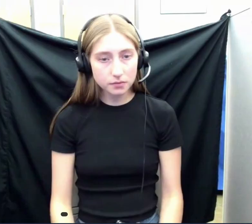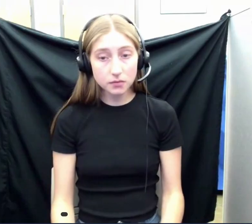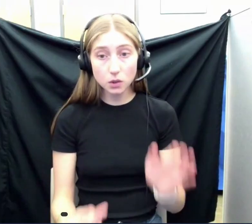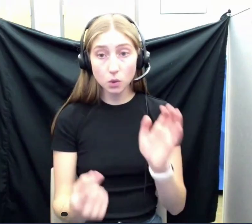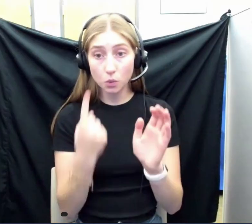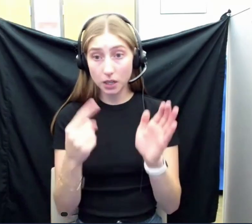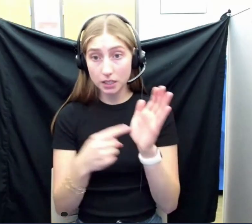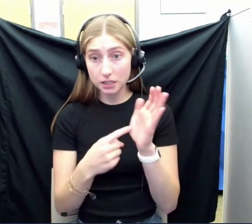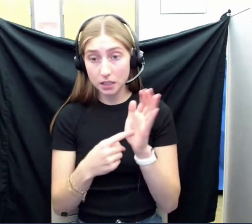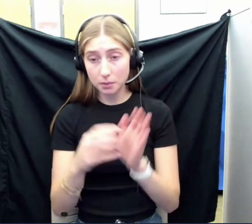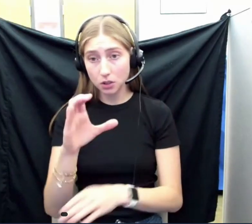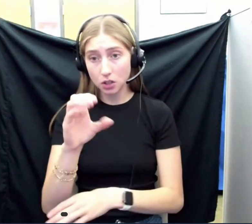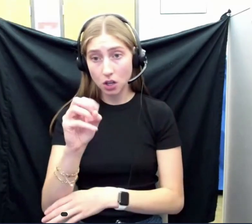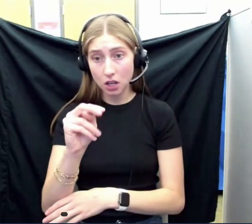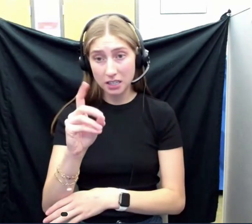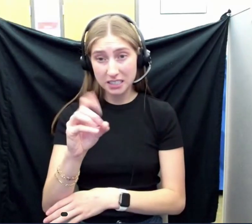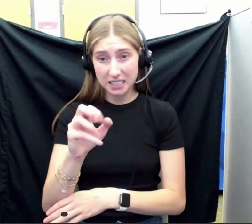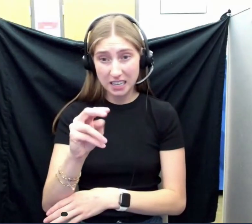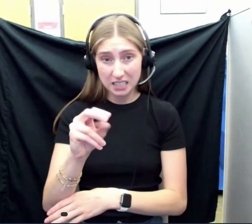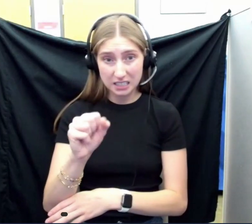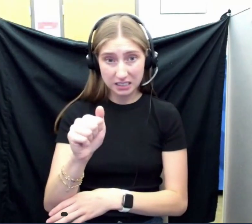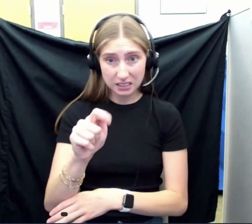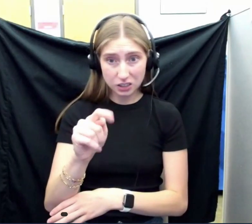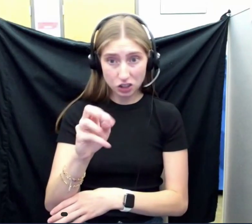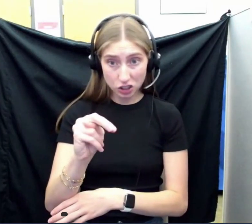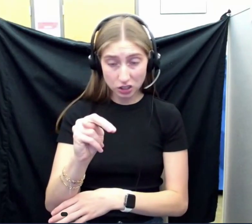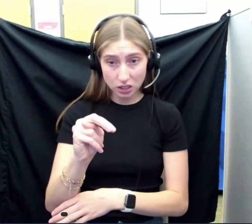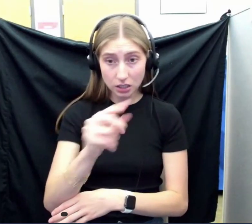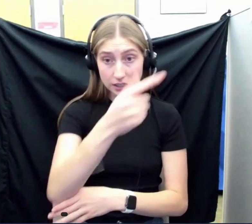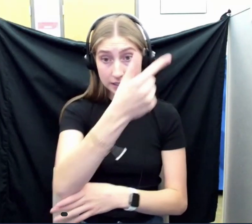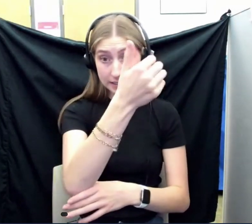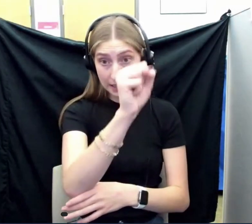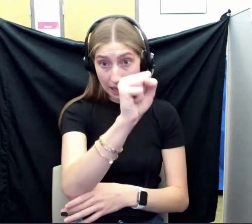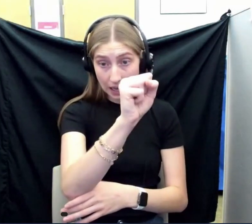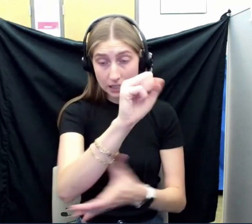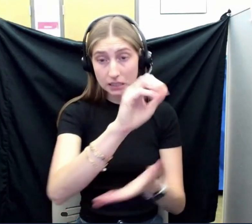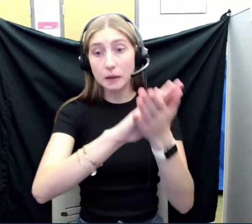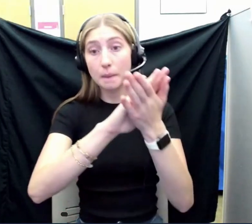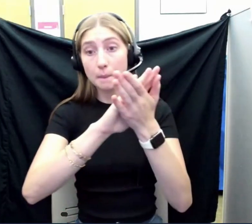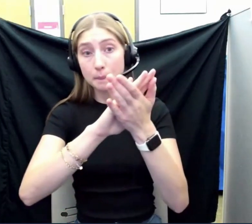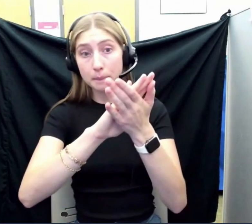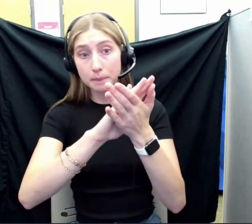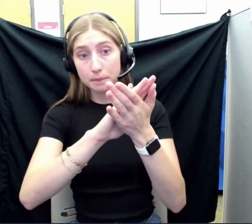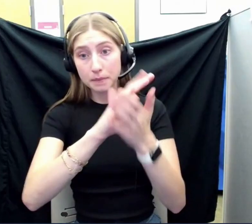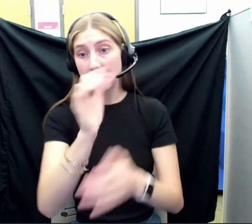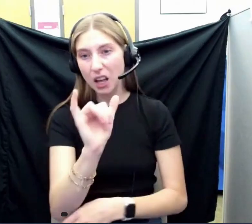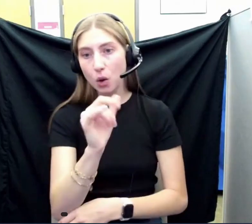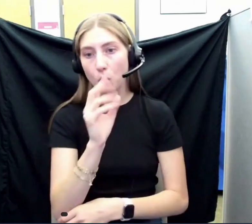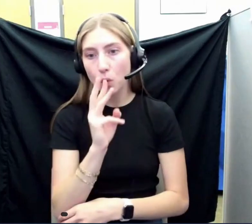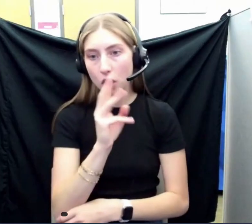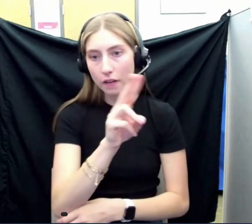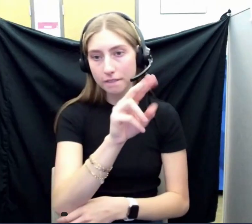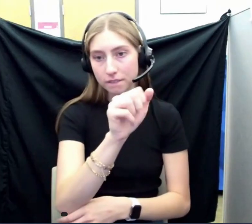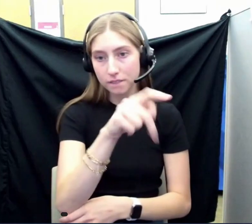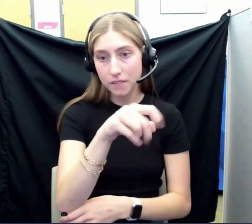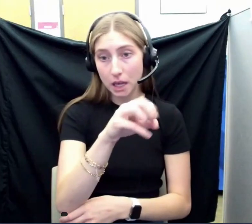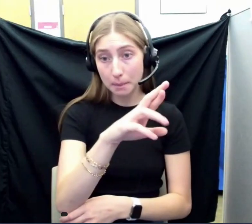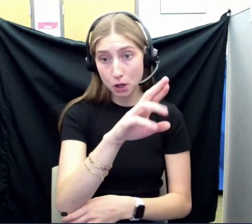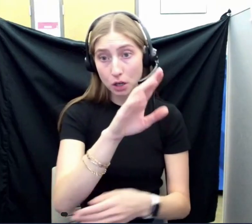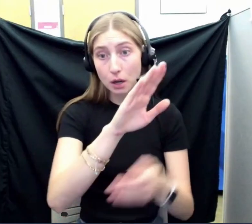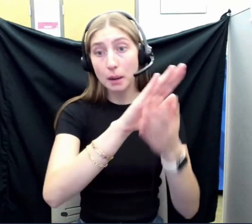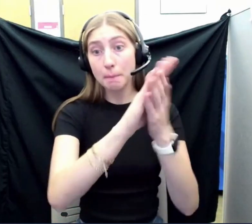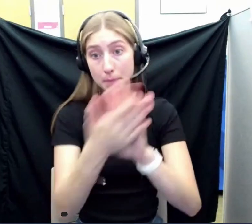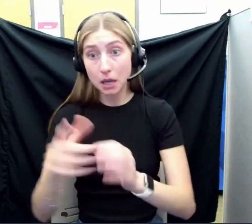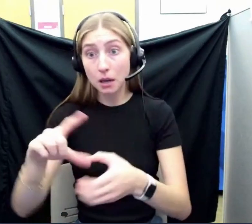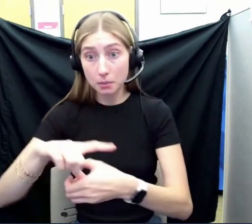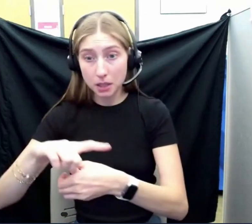water from a gas form, or in like water vapor, and you try to turn that into water as a liquid form, what do you have to